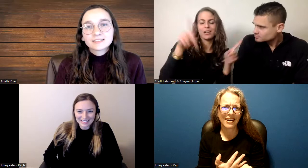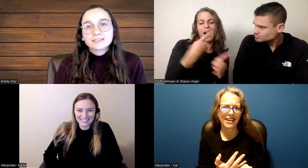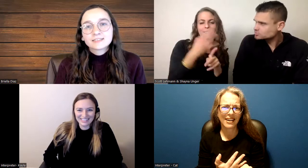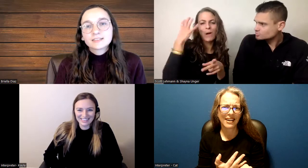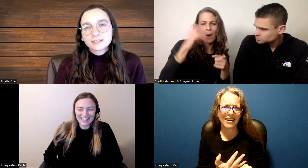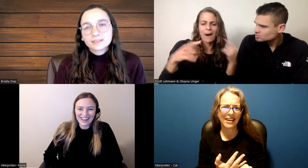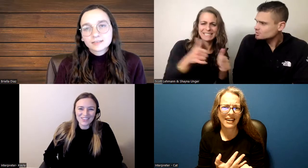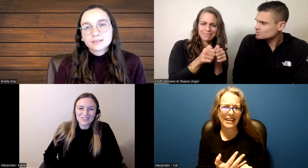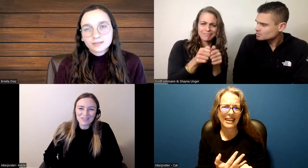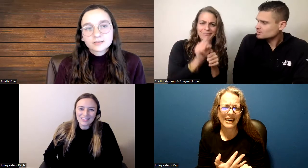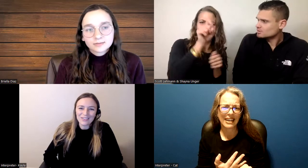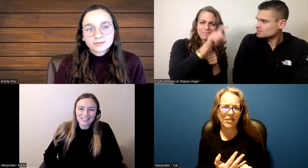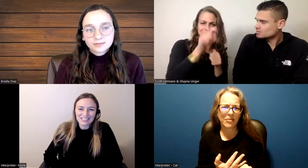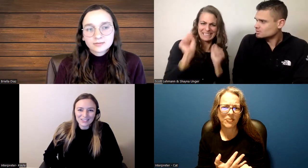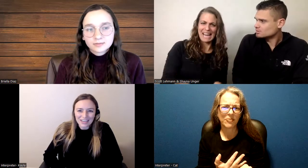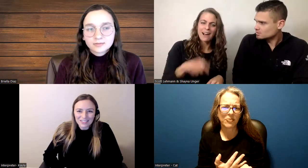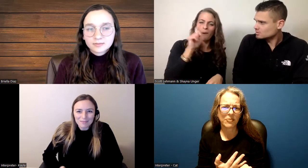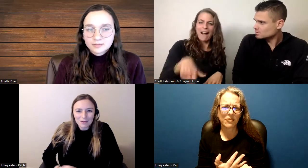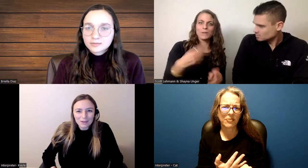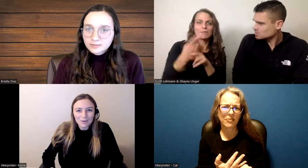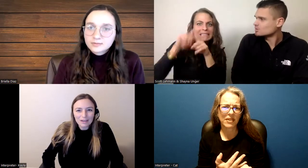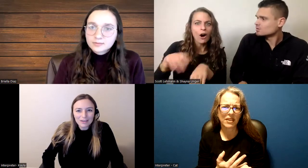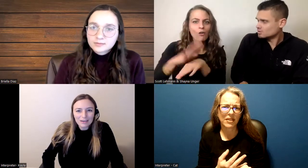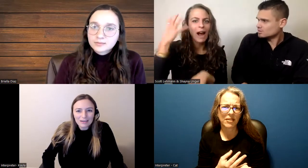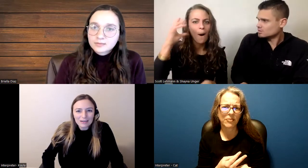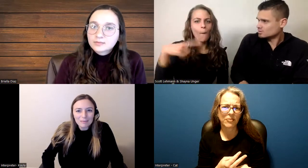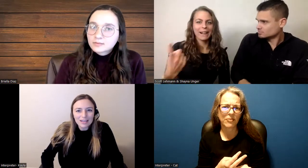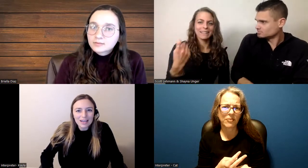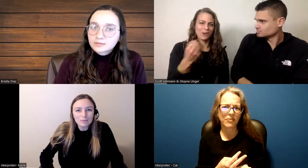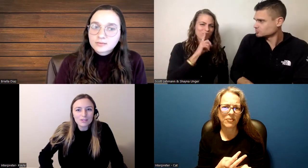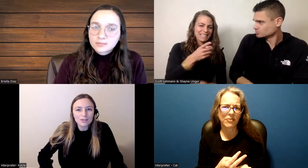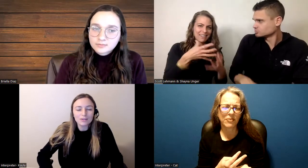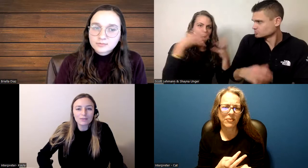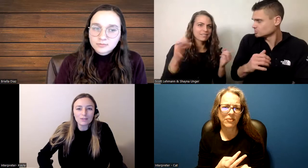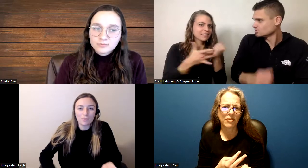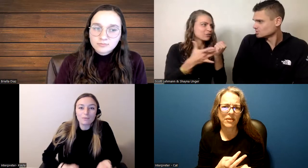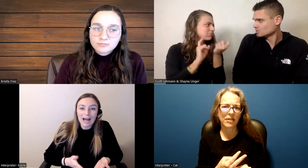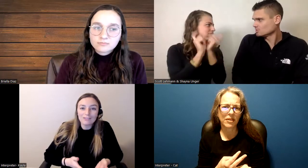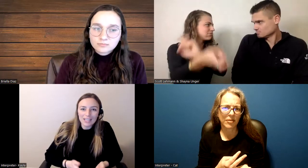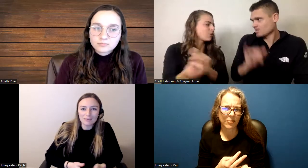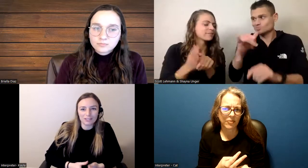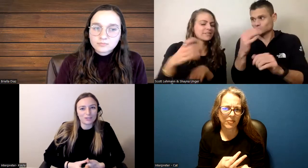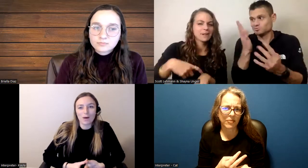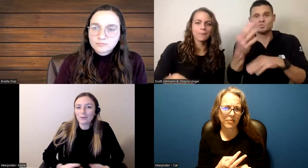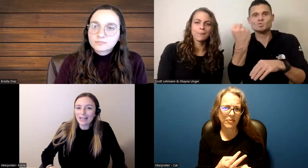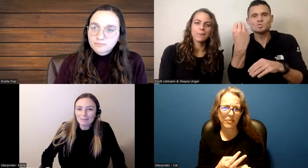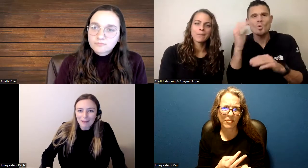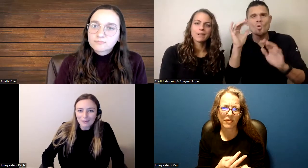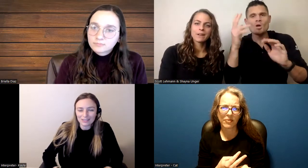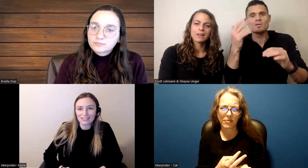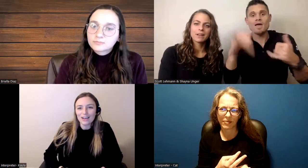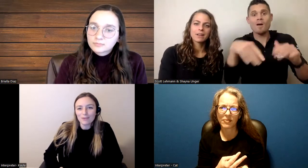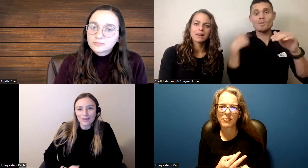that. but, you know, that's a different kind of a thing. But, you know, even being able to, you know, have text messages while we're